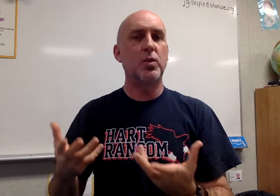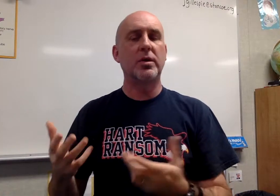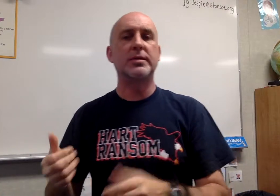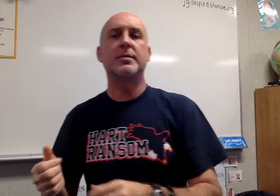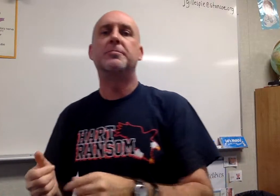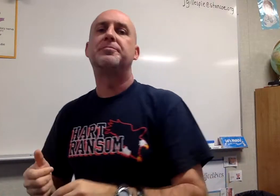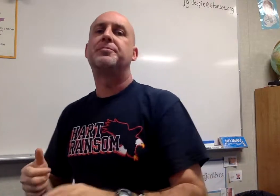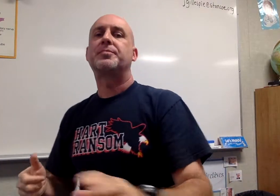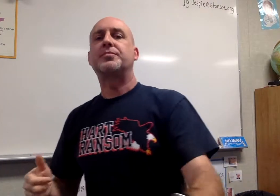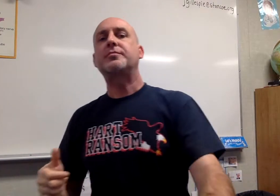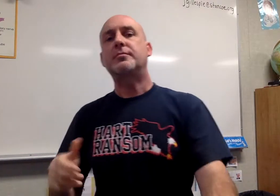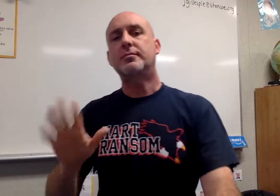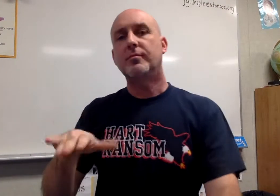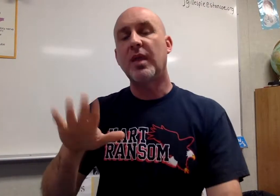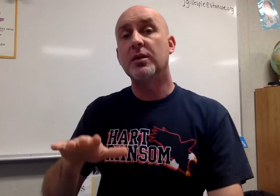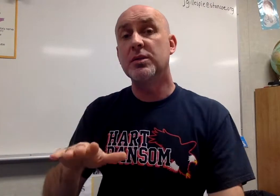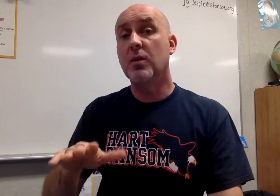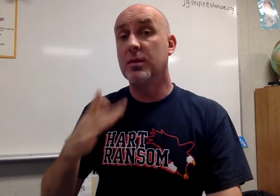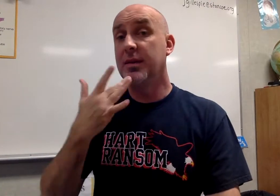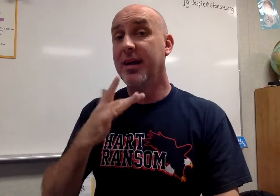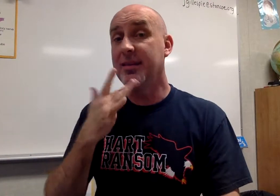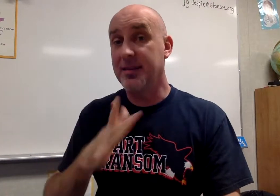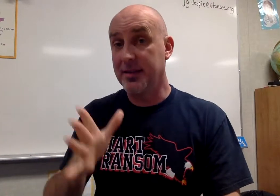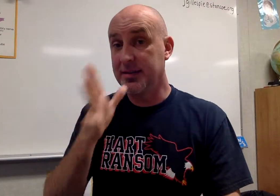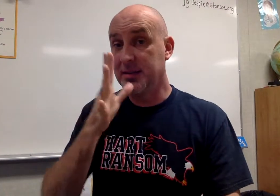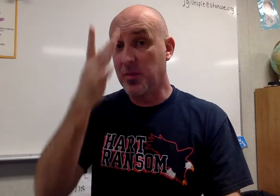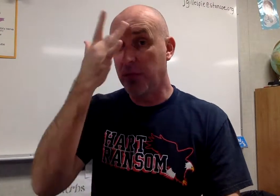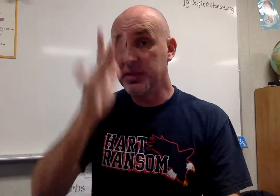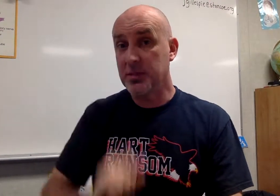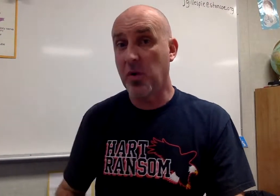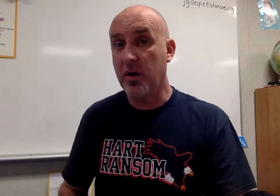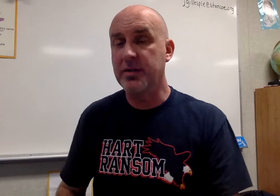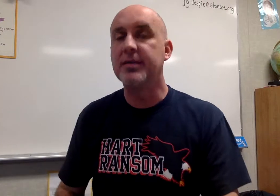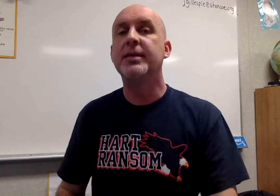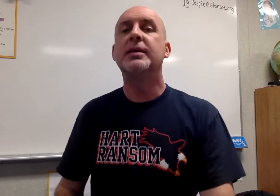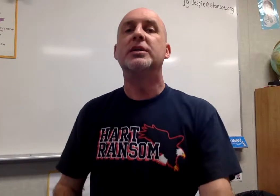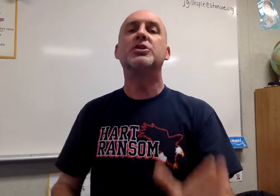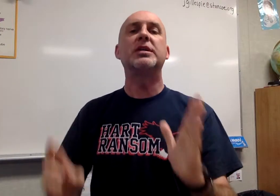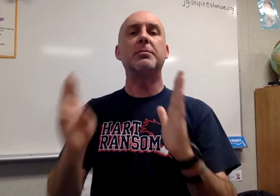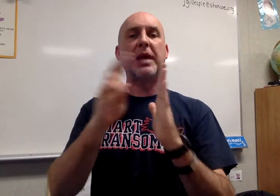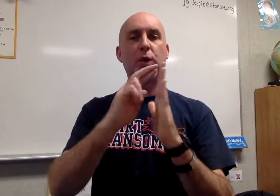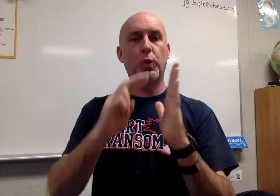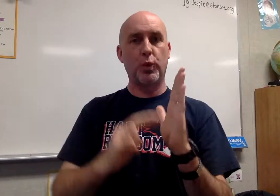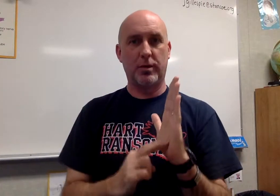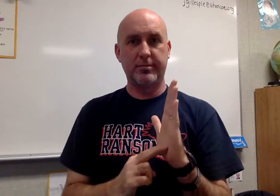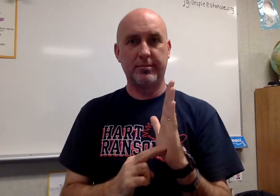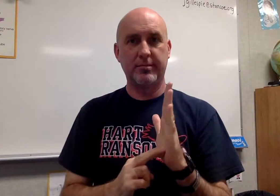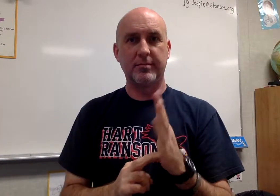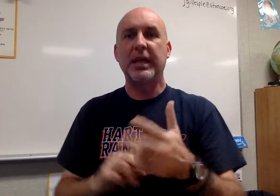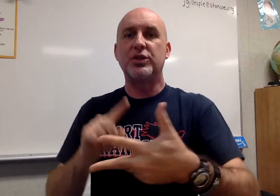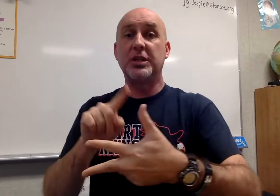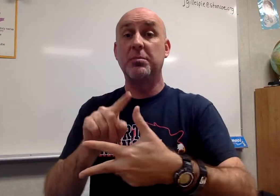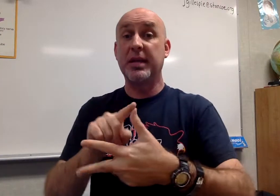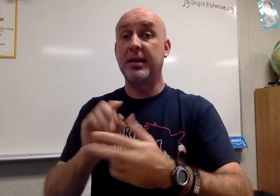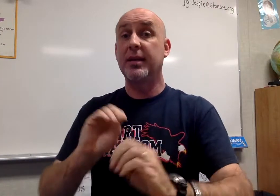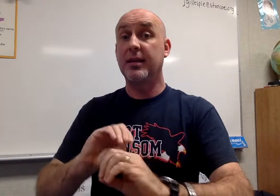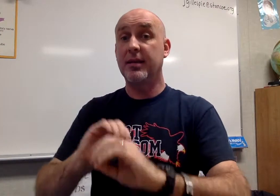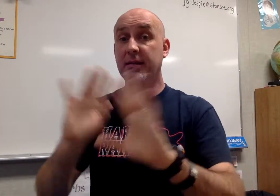works? So, luckily, because his mom is smart, she had made a rule, and she'd been